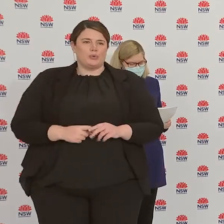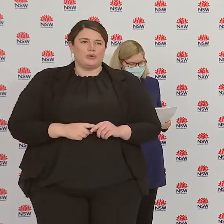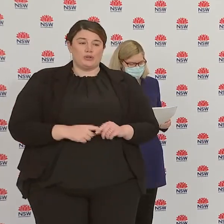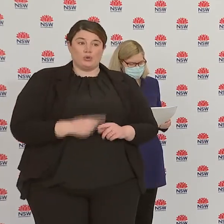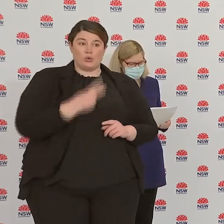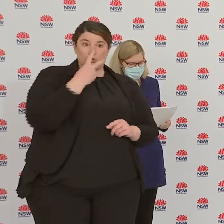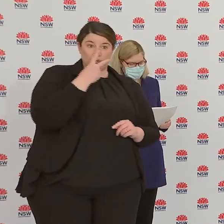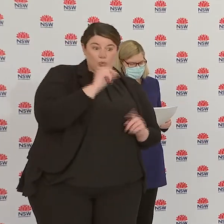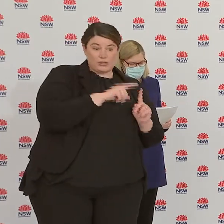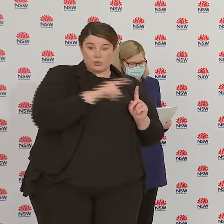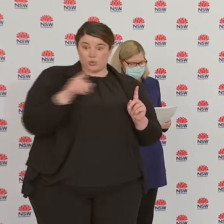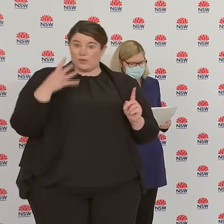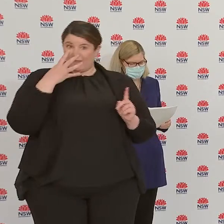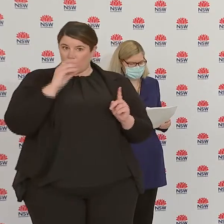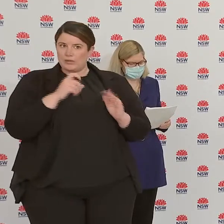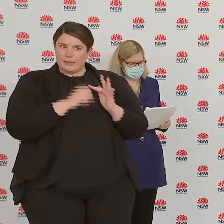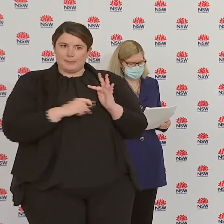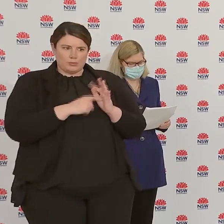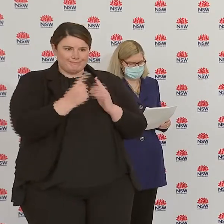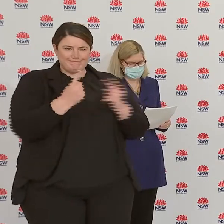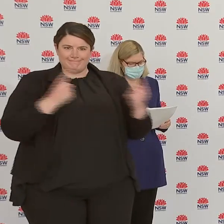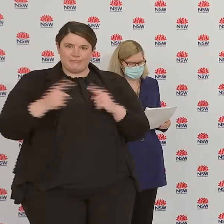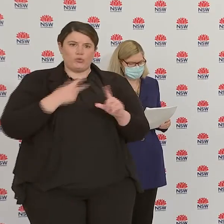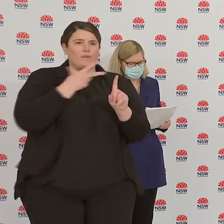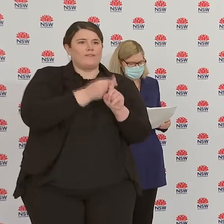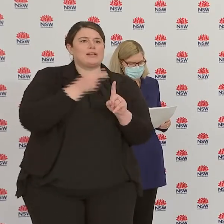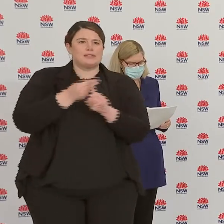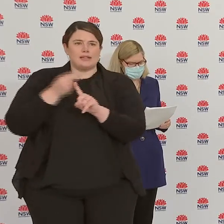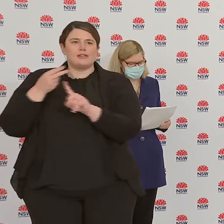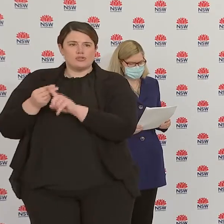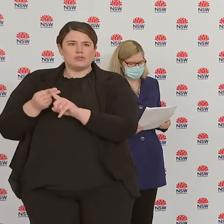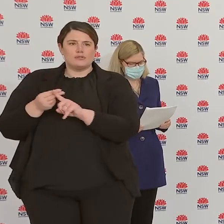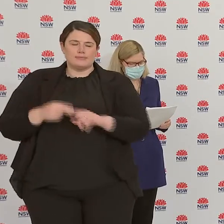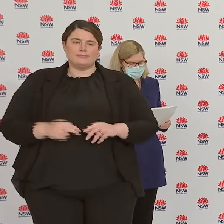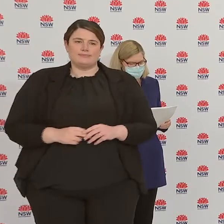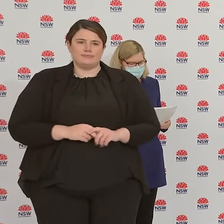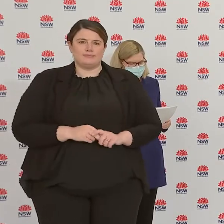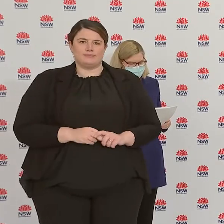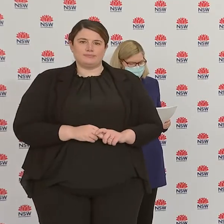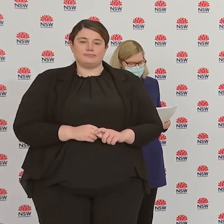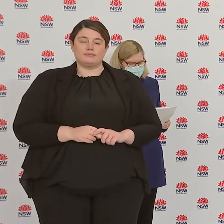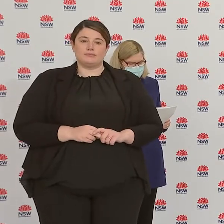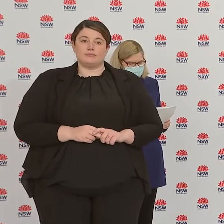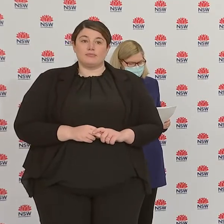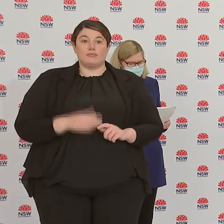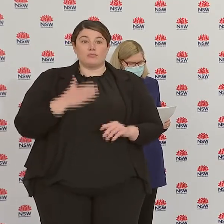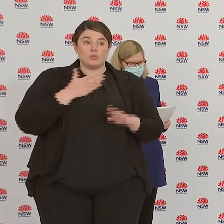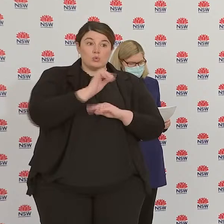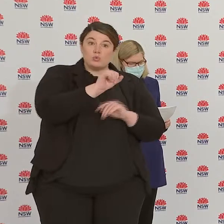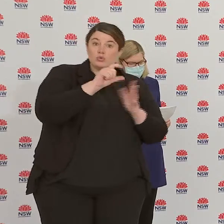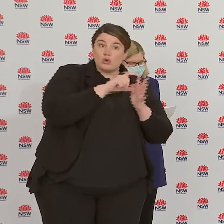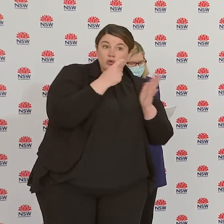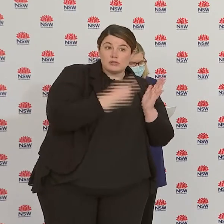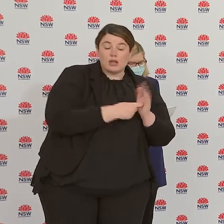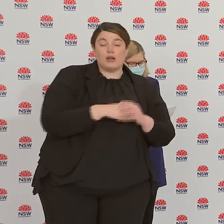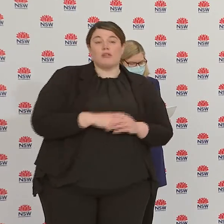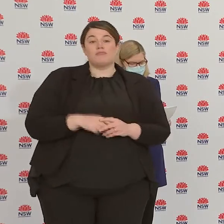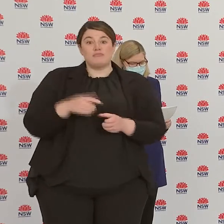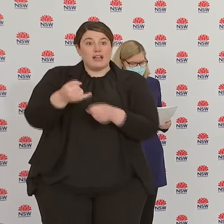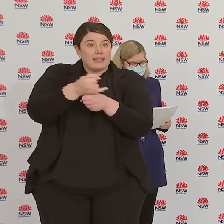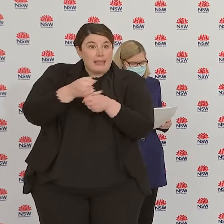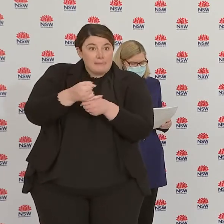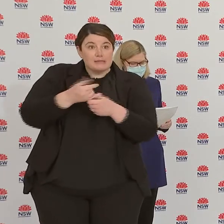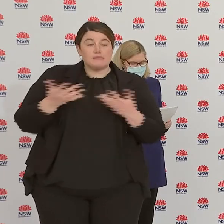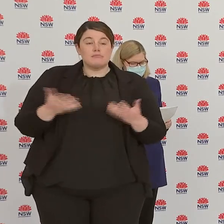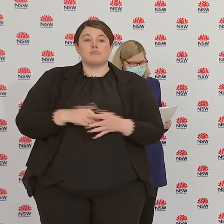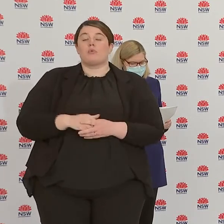20 to 40 age group vaccinated as well. We're urging everybody to come forward, whether it's through your GP, through a local pharmacist,